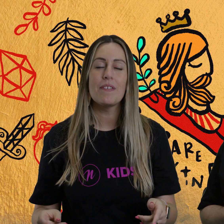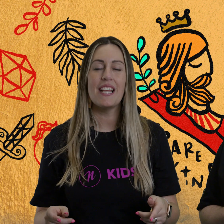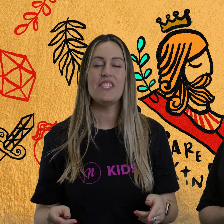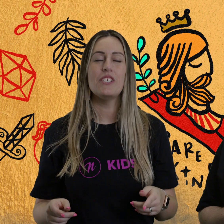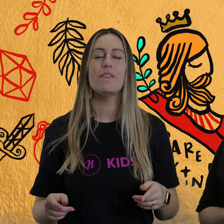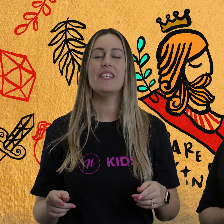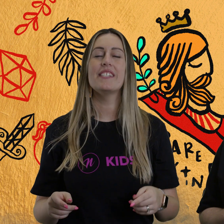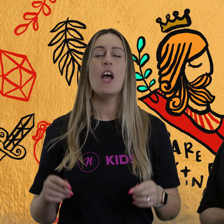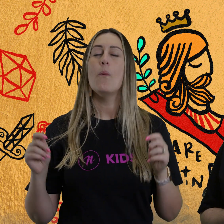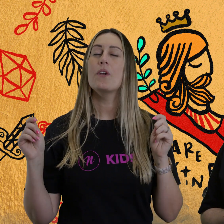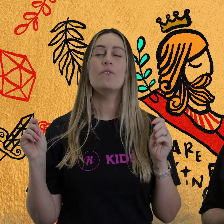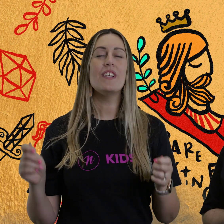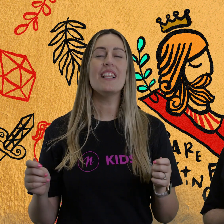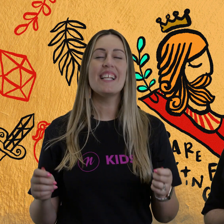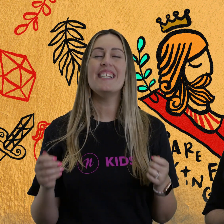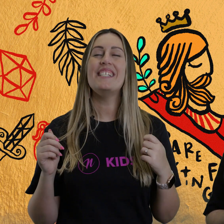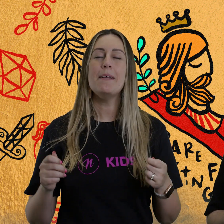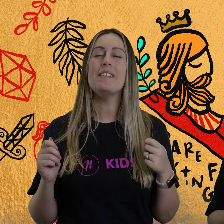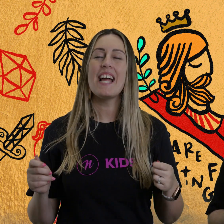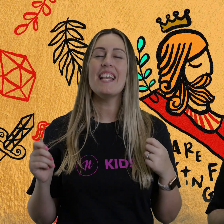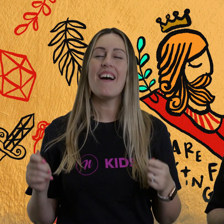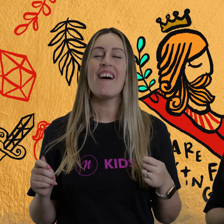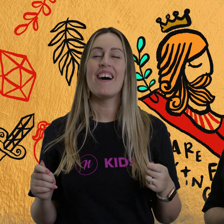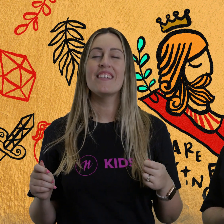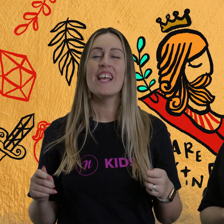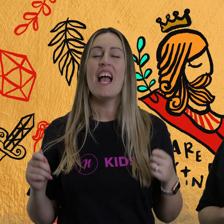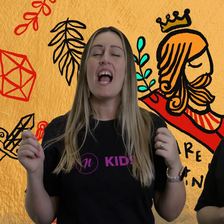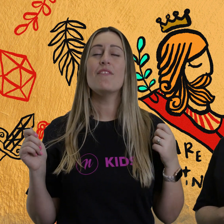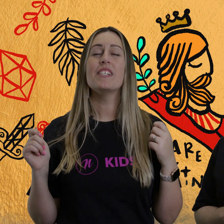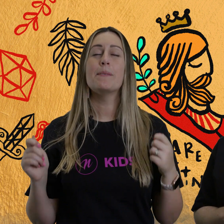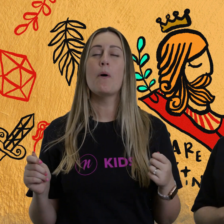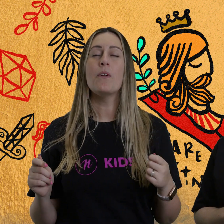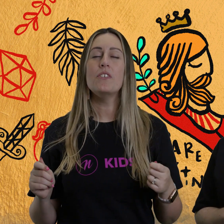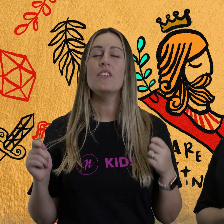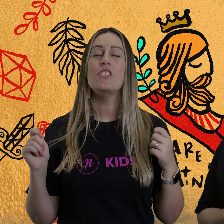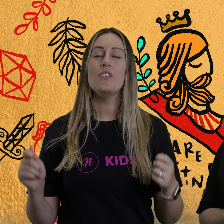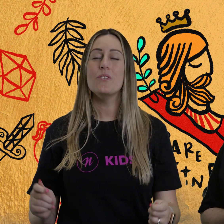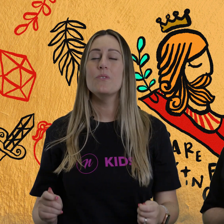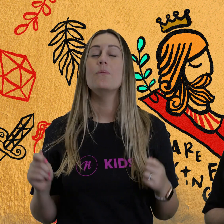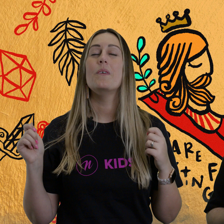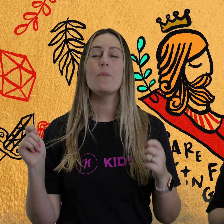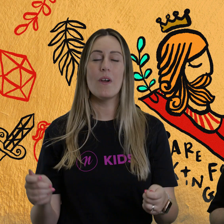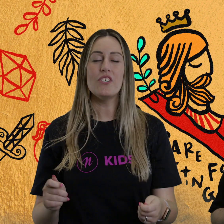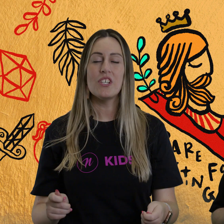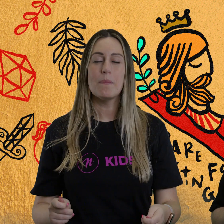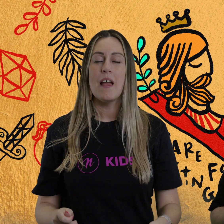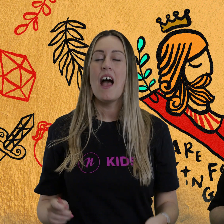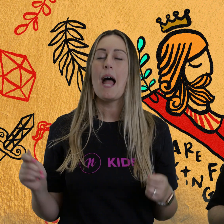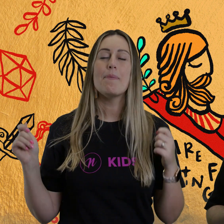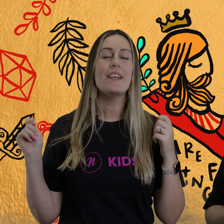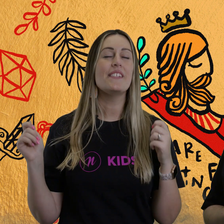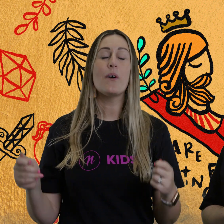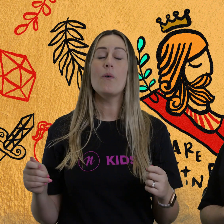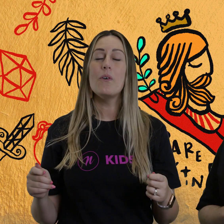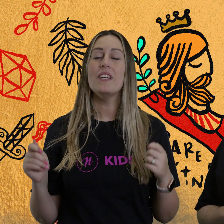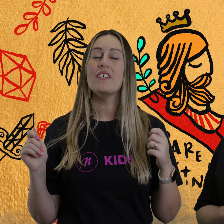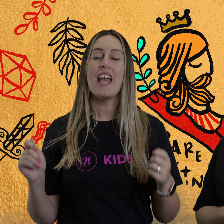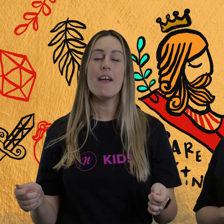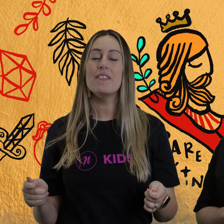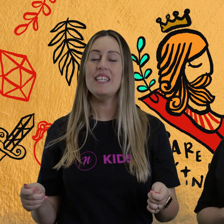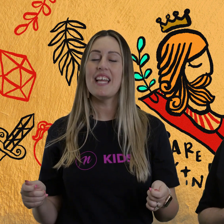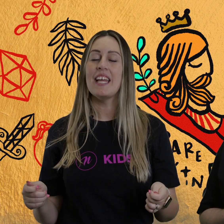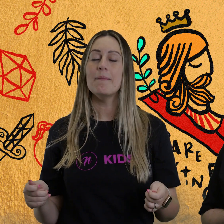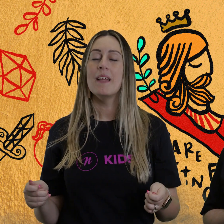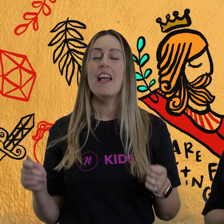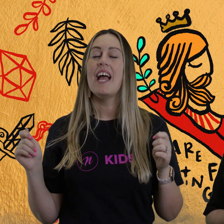new revelation of this. We could realize it deep down in our hearts and respond to you with worship. I pray this all in